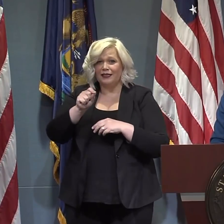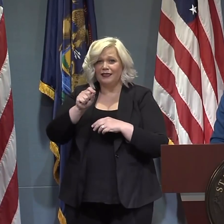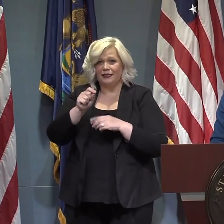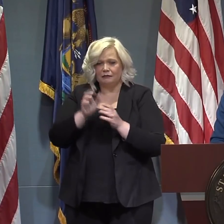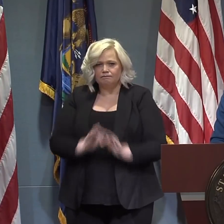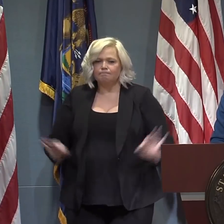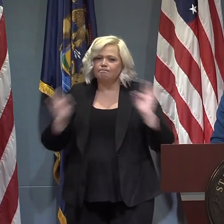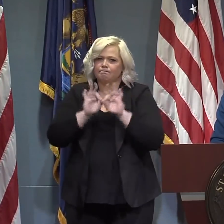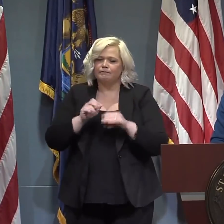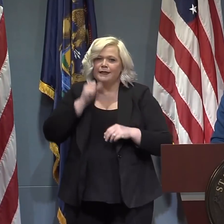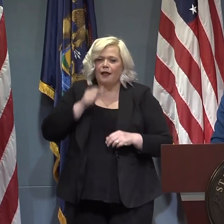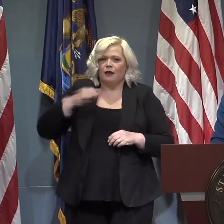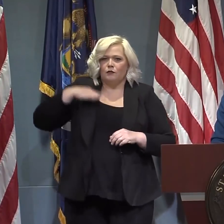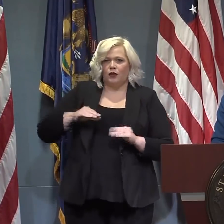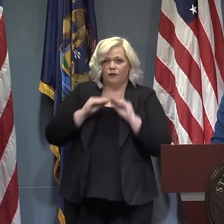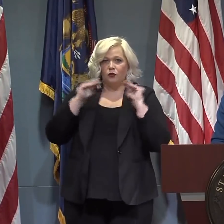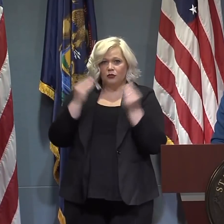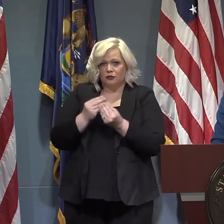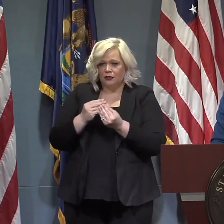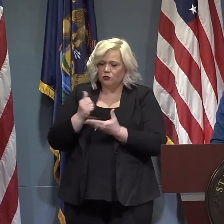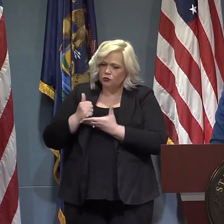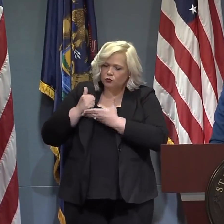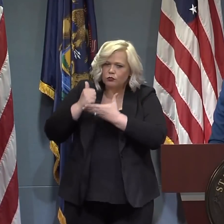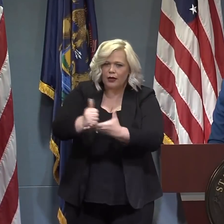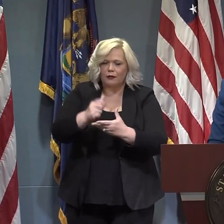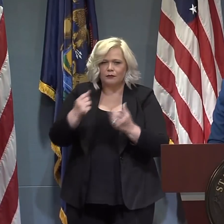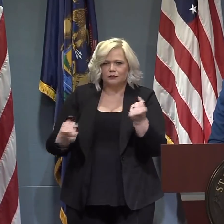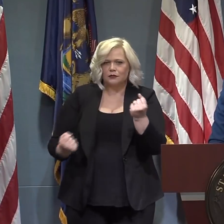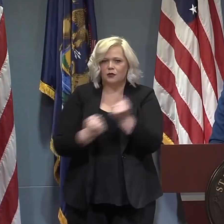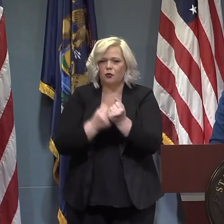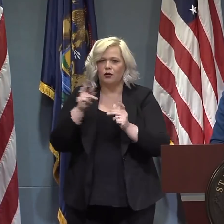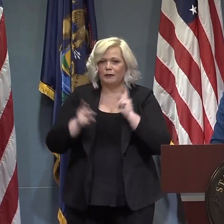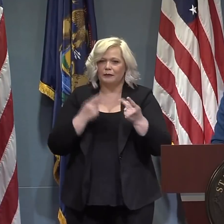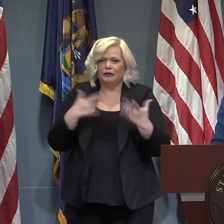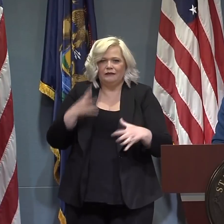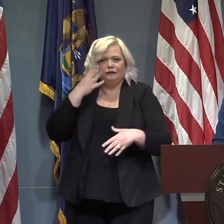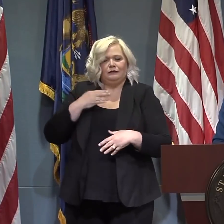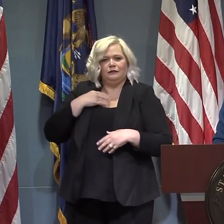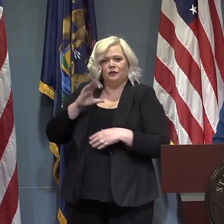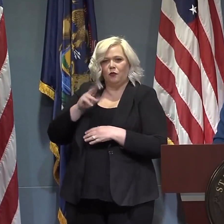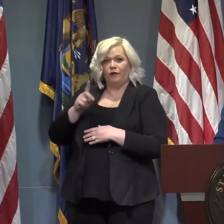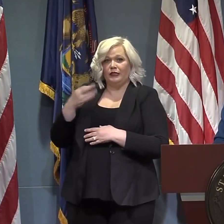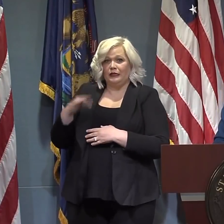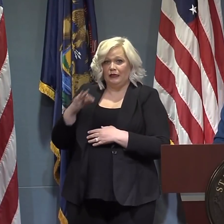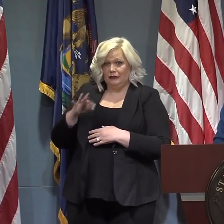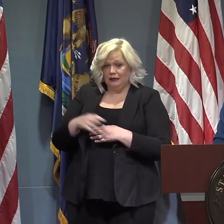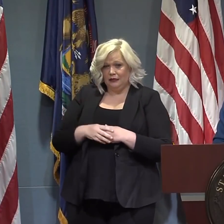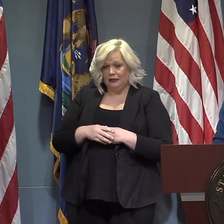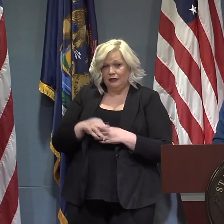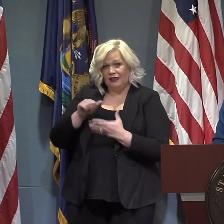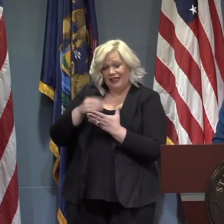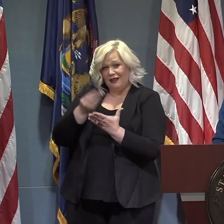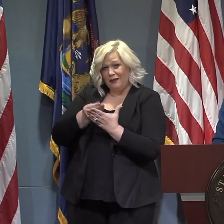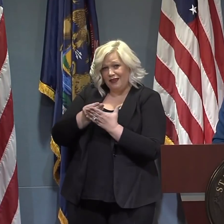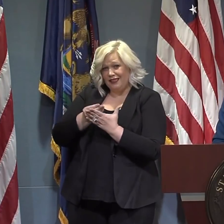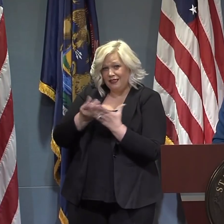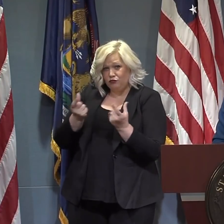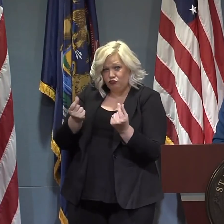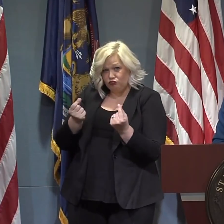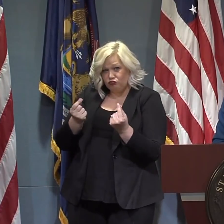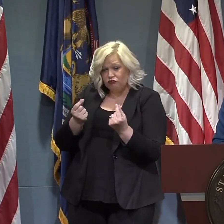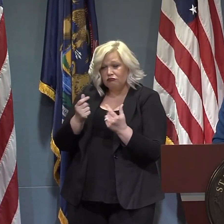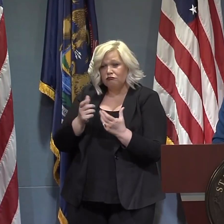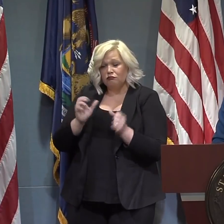much needed resources to help address the needs of those impacted by COVID-19. These grants will mobilize